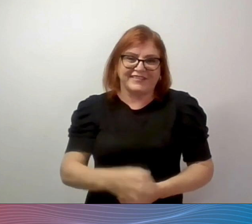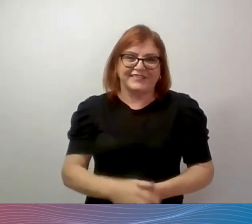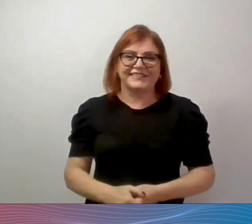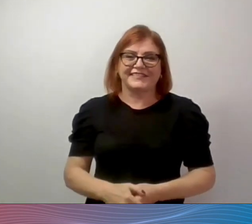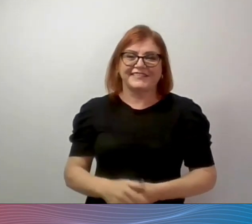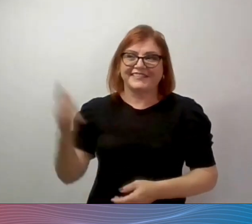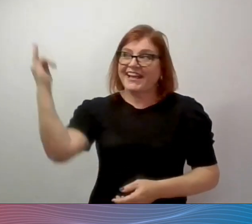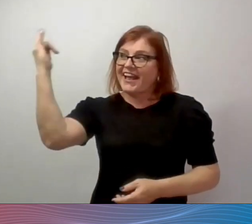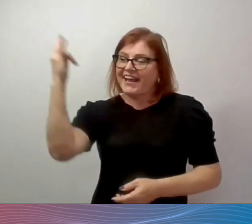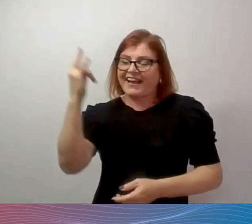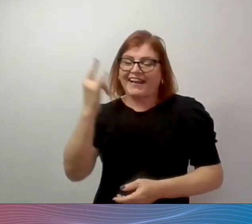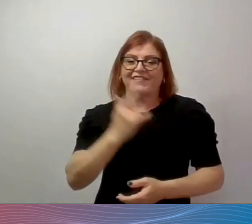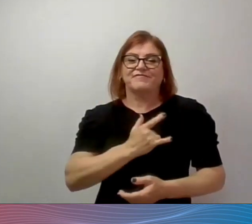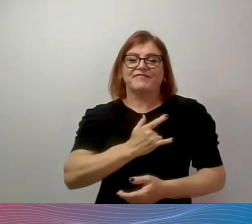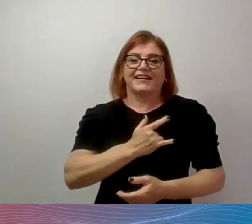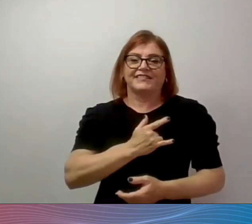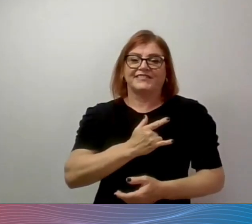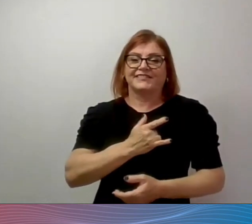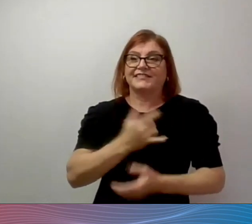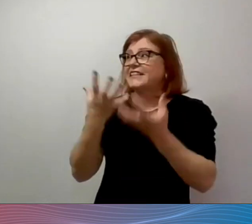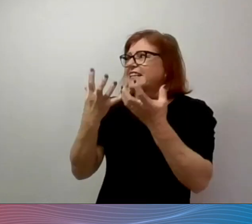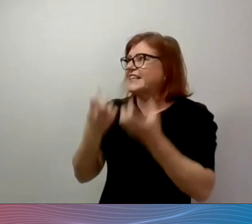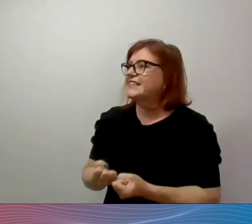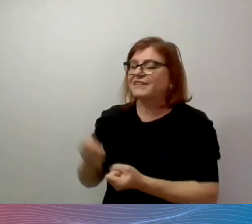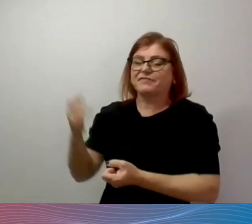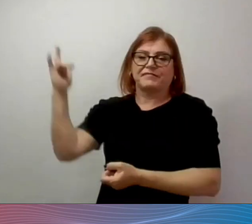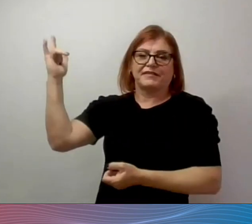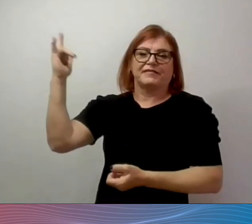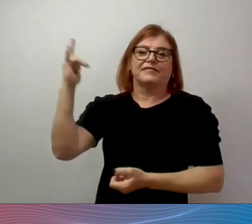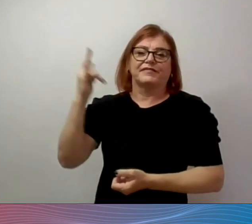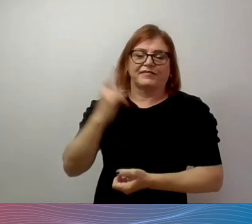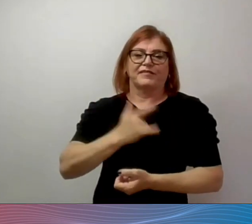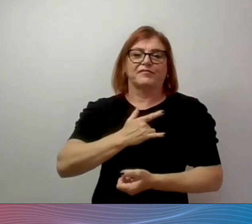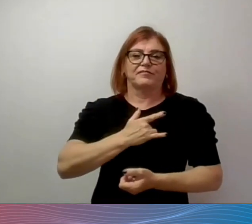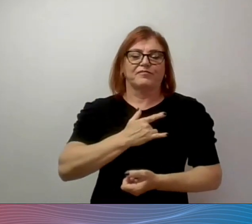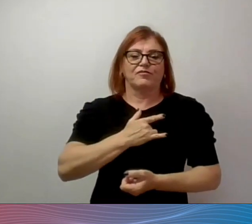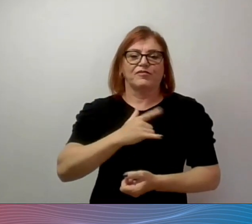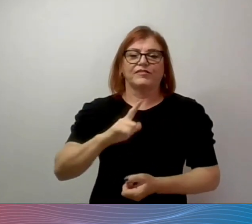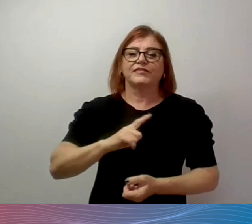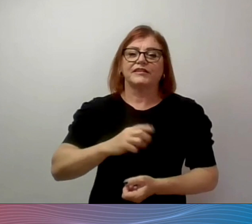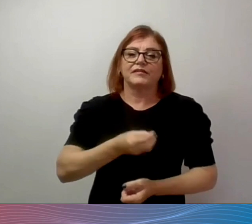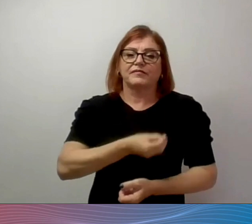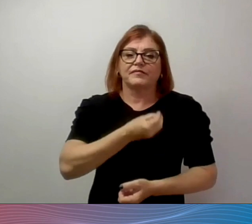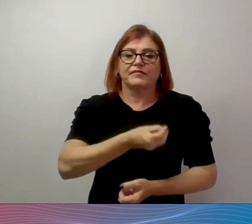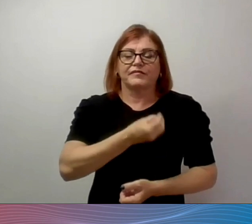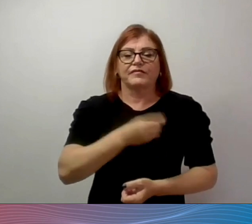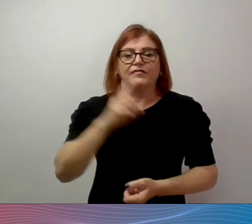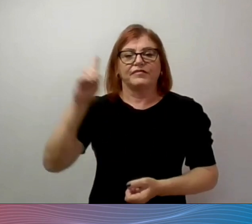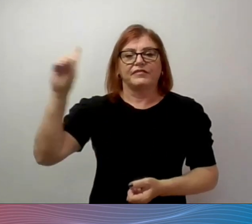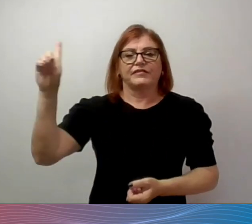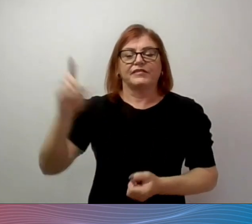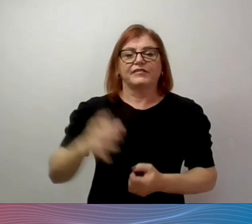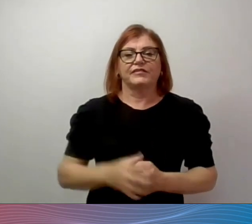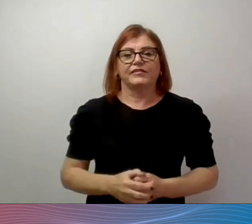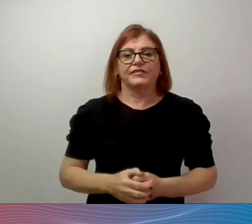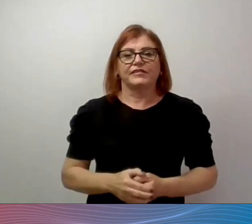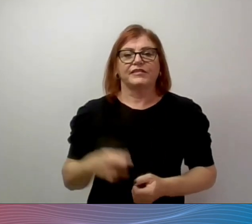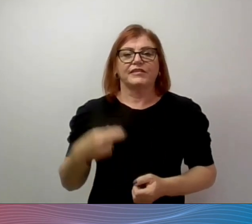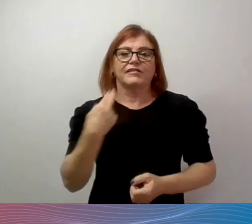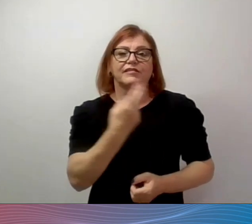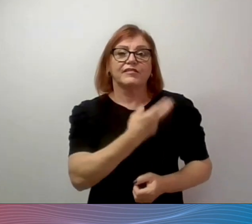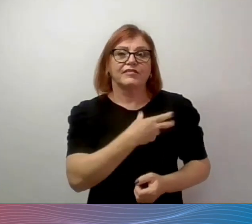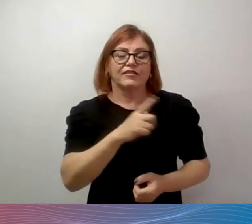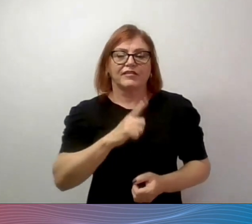amor de Deus. We are children of the love of God. Nós temos a vida de Deus. We have God's love. Nós temos Cristo habitando em